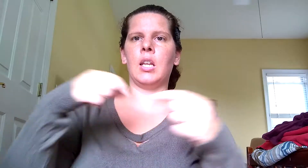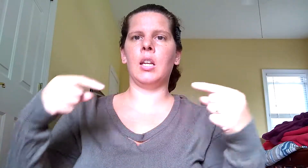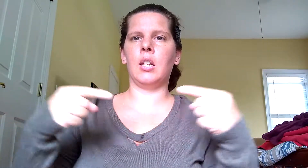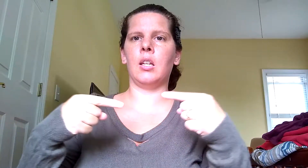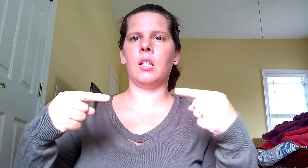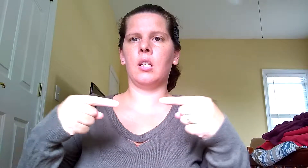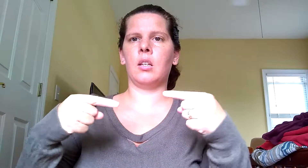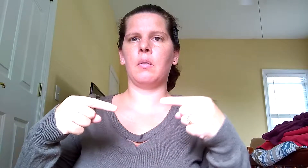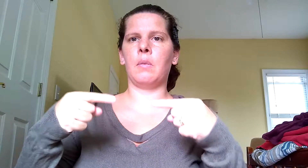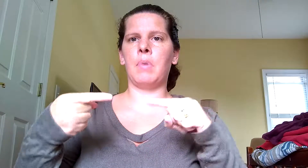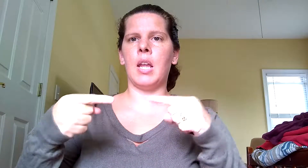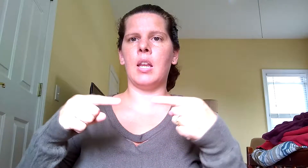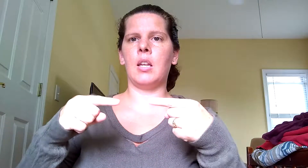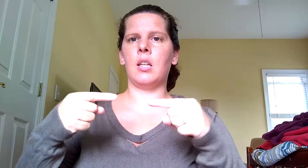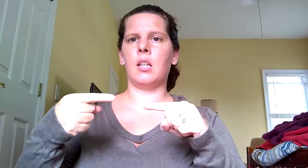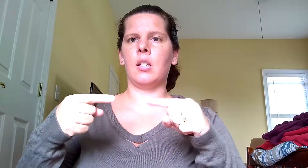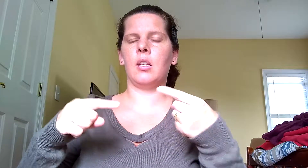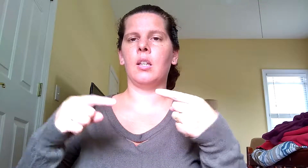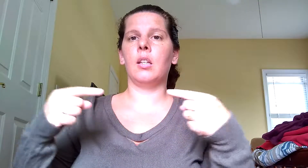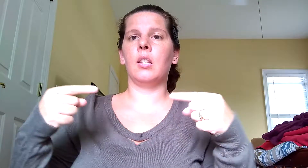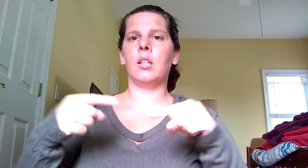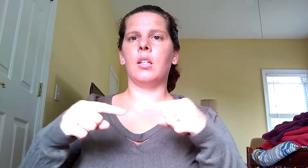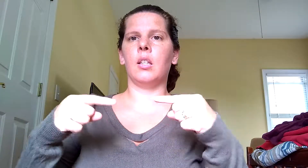in pain,